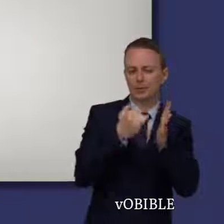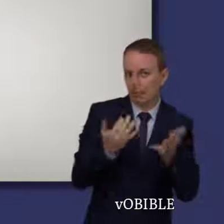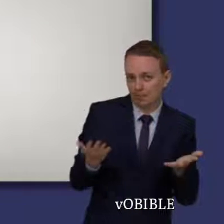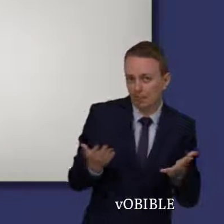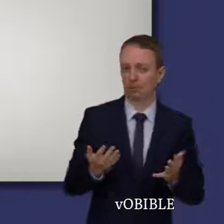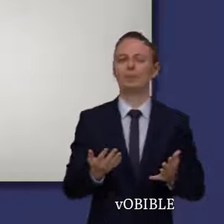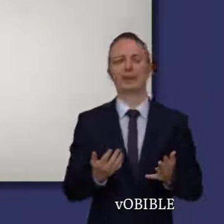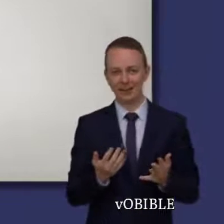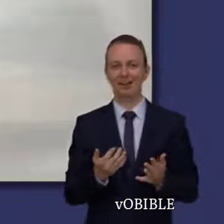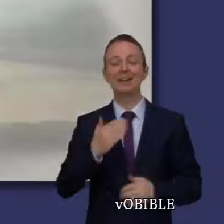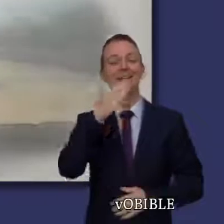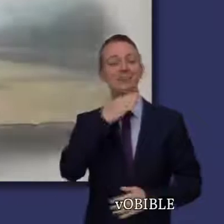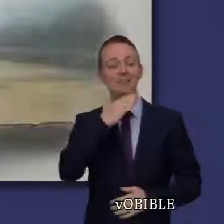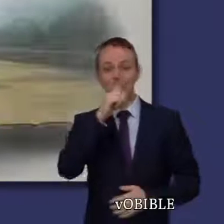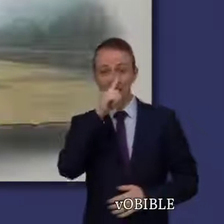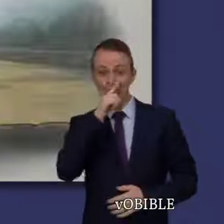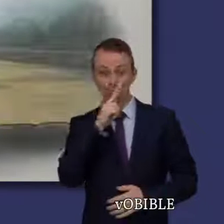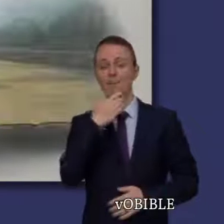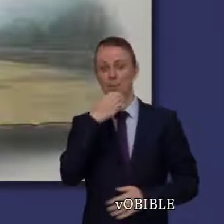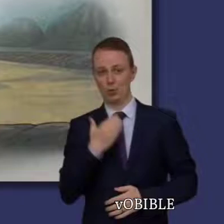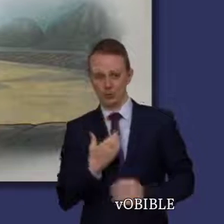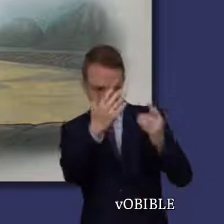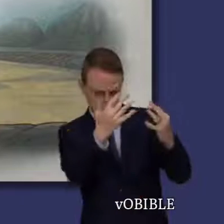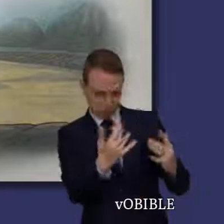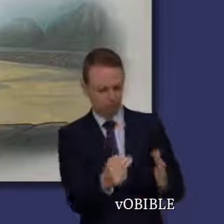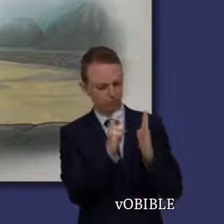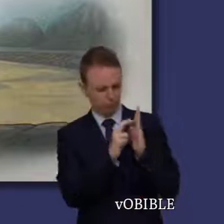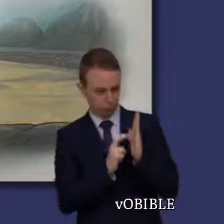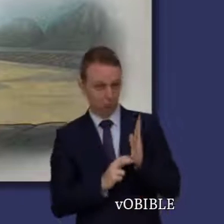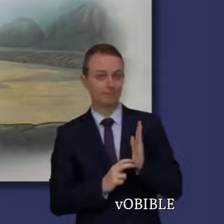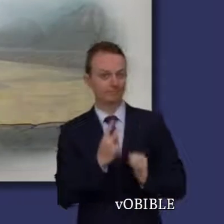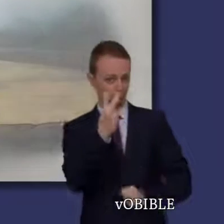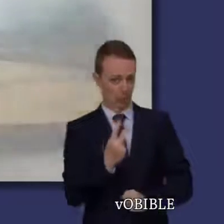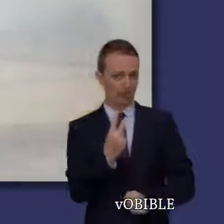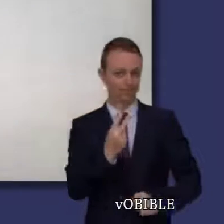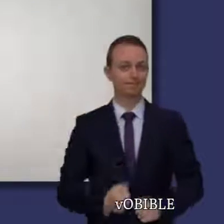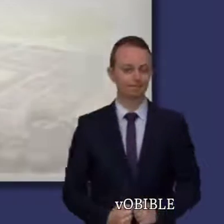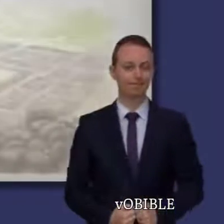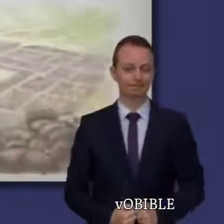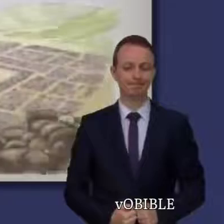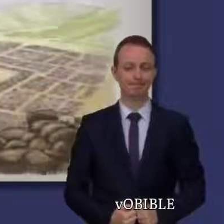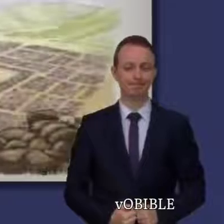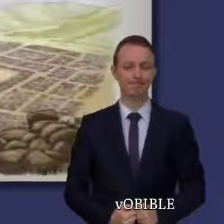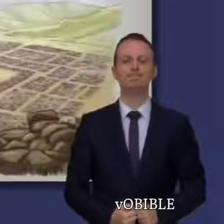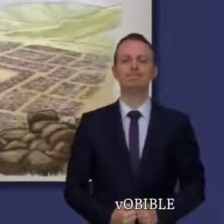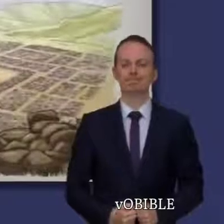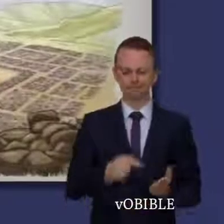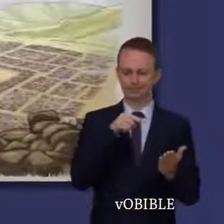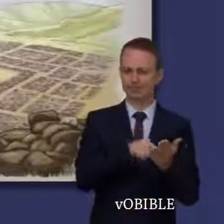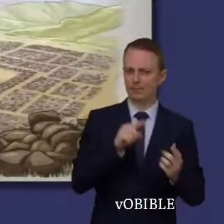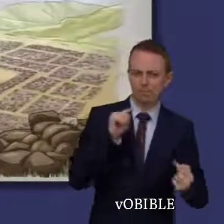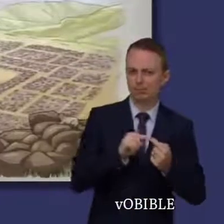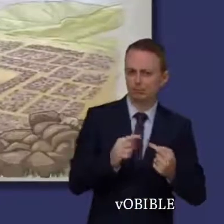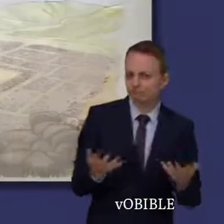Numbers gets its name from the two times that Moses numbered the people, first at Mount Sinai and later on the plains of